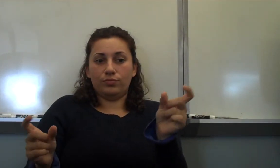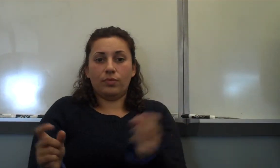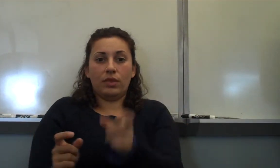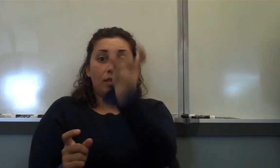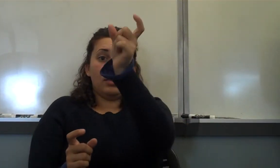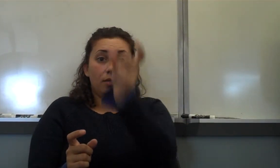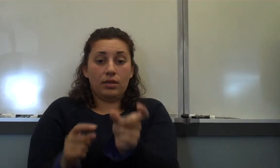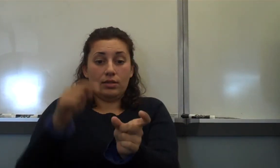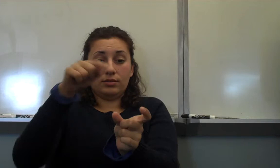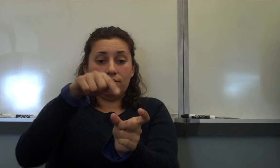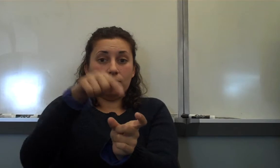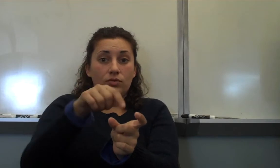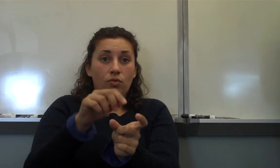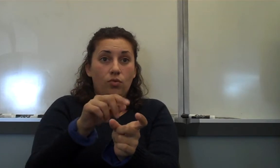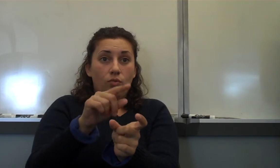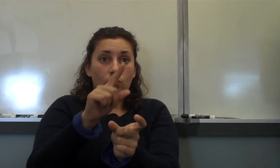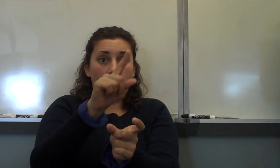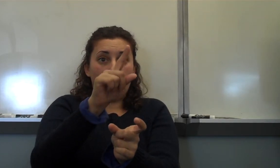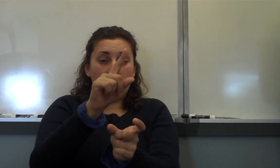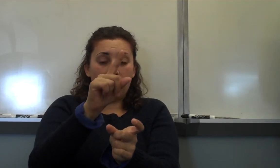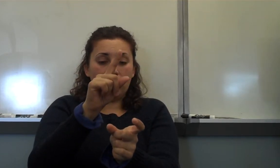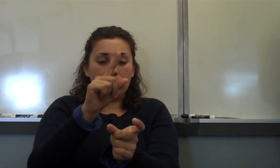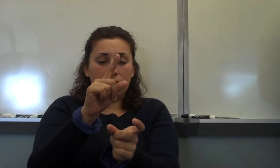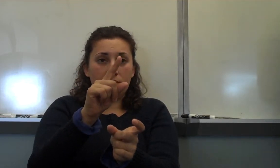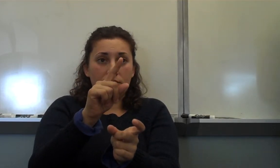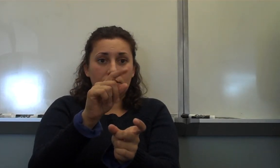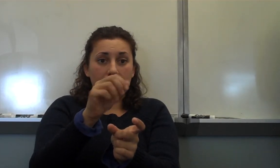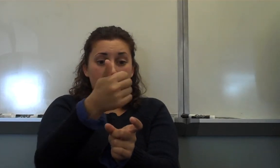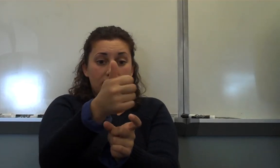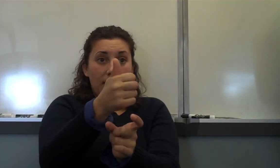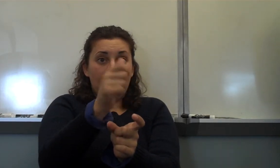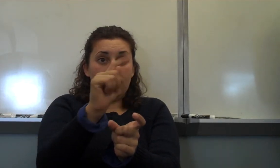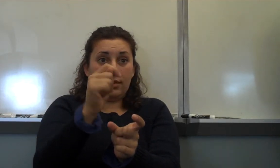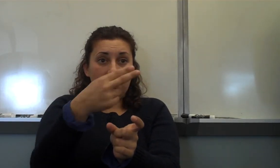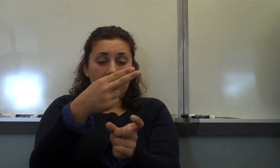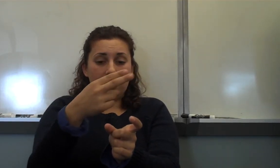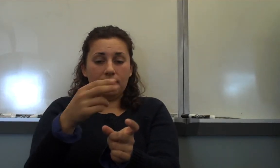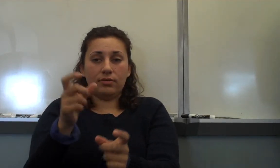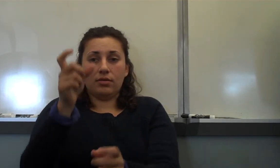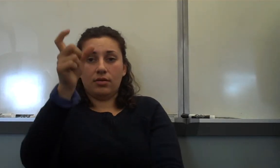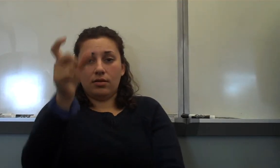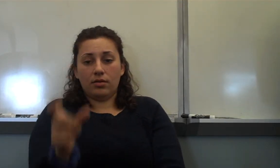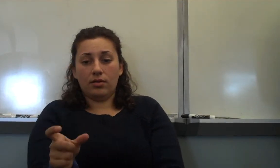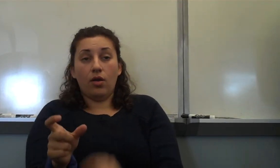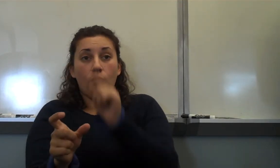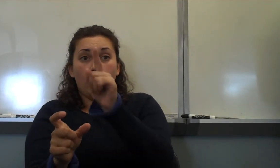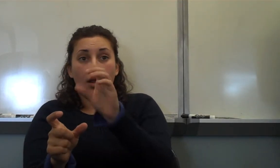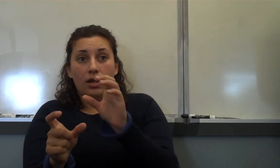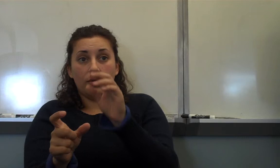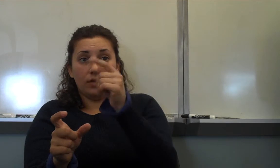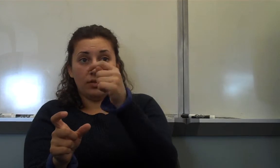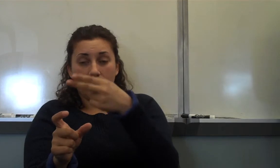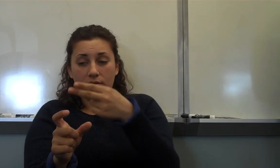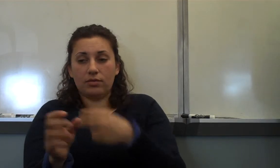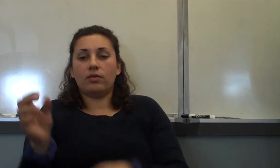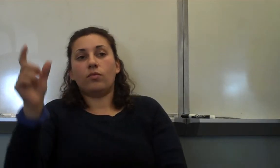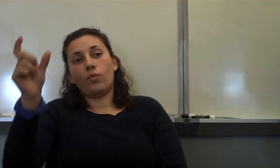are thousands, these are hundreds, these are tens. And you're adding tens to tens, hundreds to hundreds, and so forth. So it's just